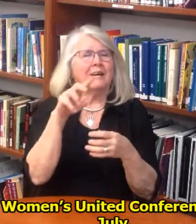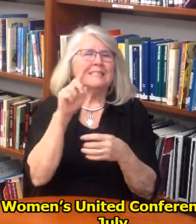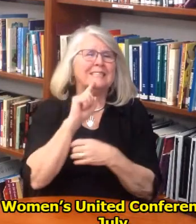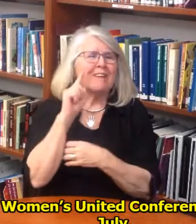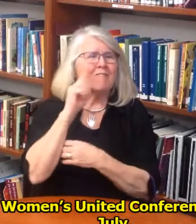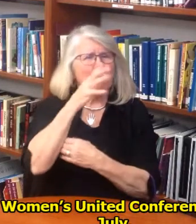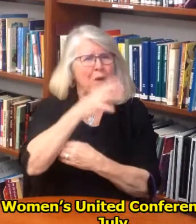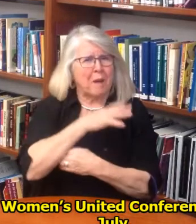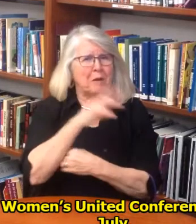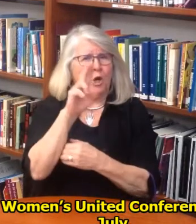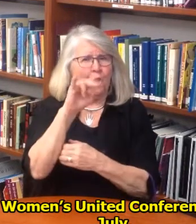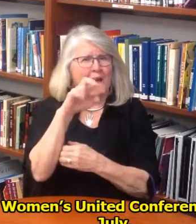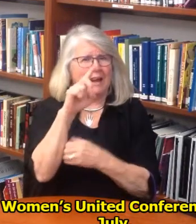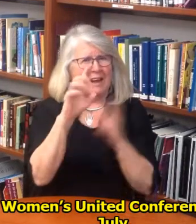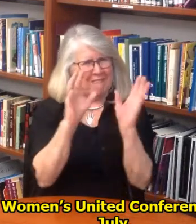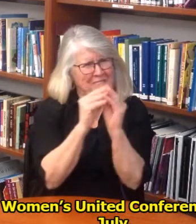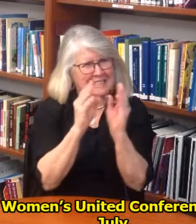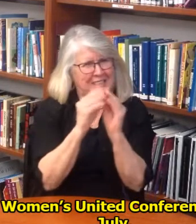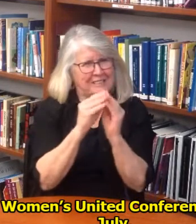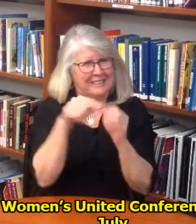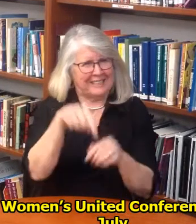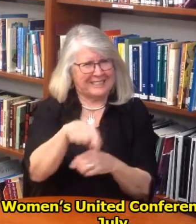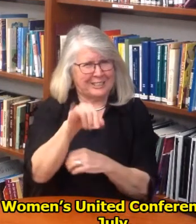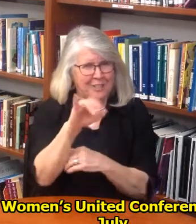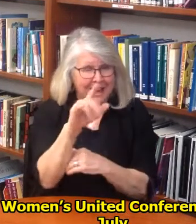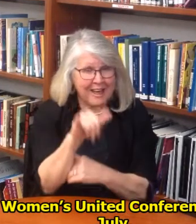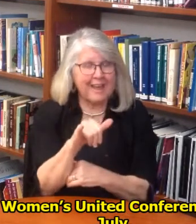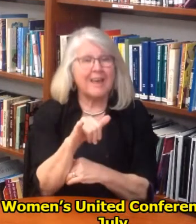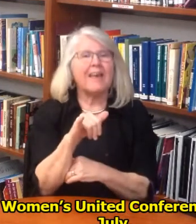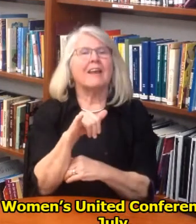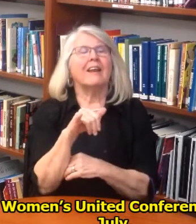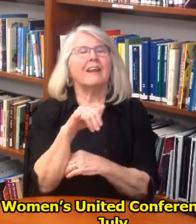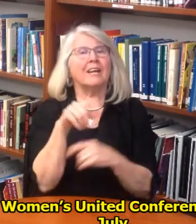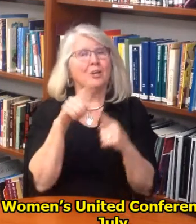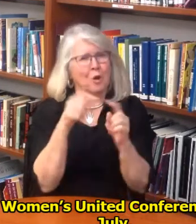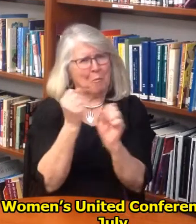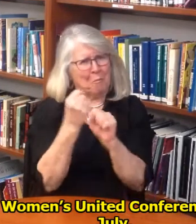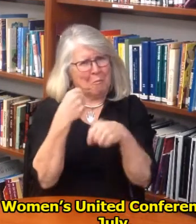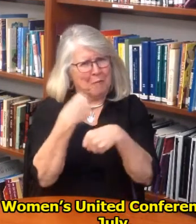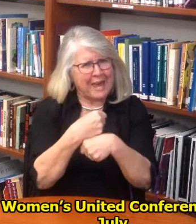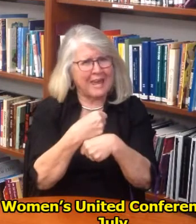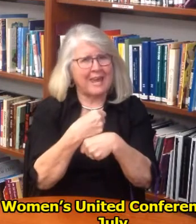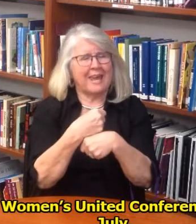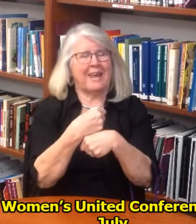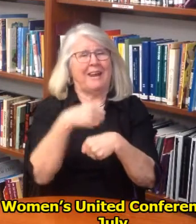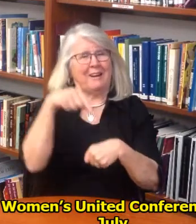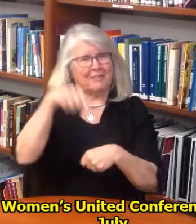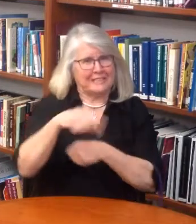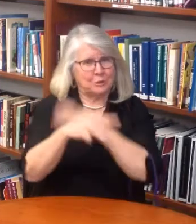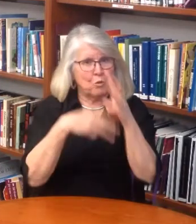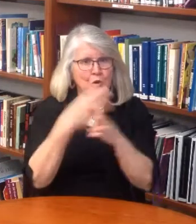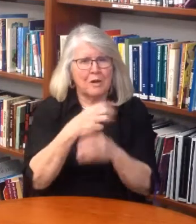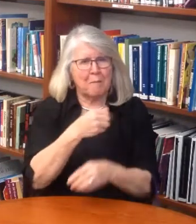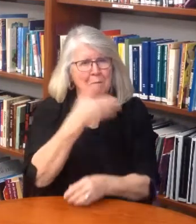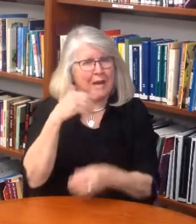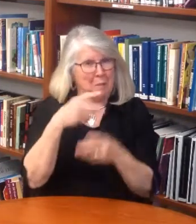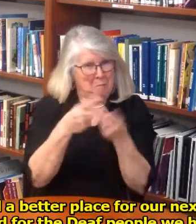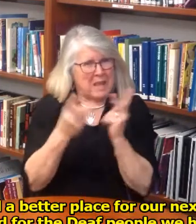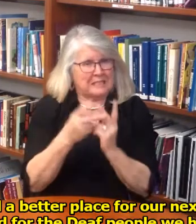to the Deaf Women's United Conference. That will be this July. Make this